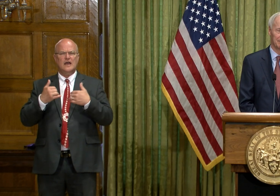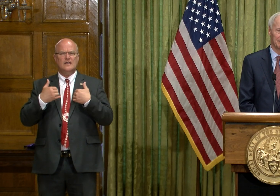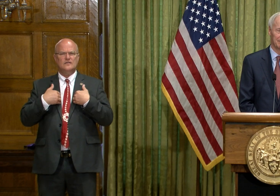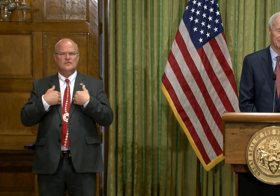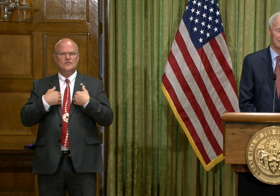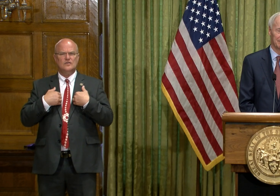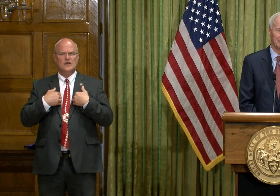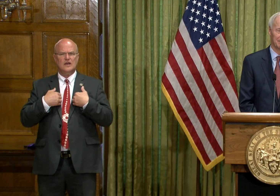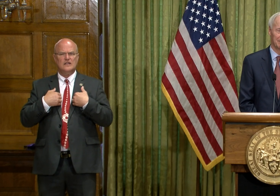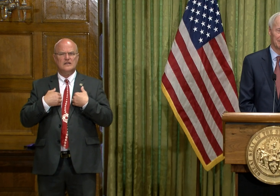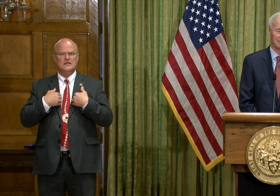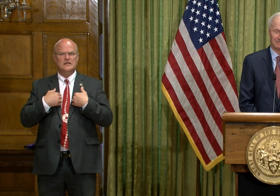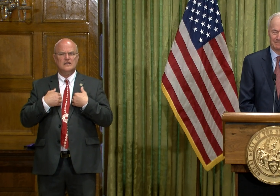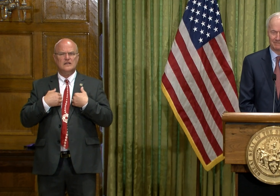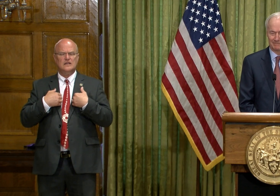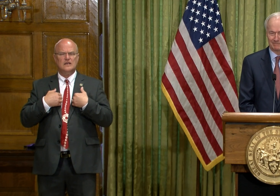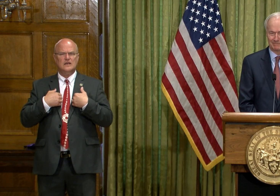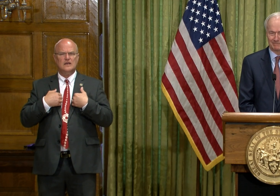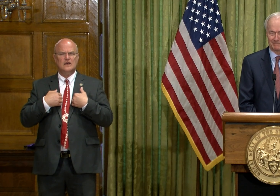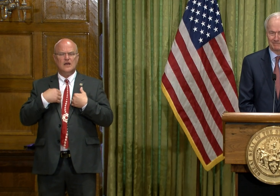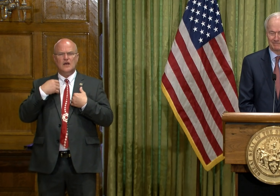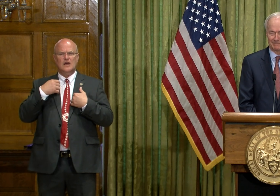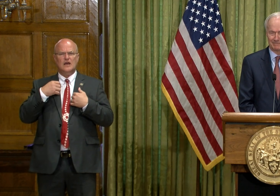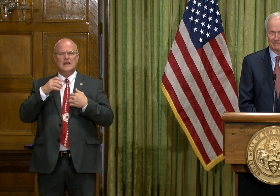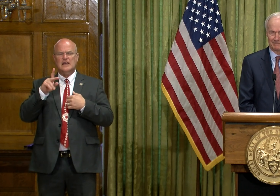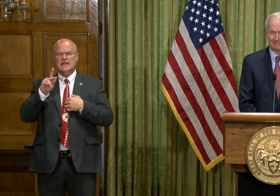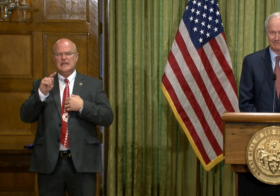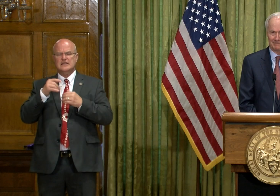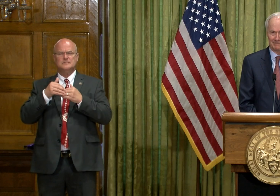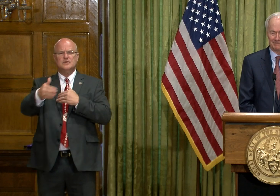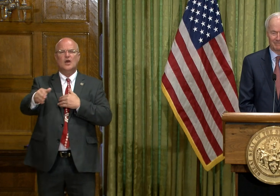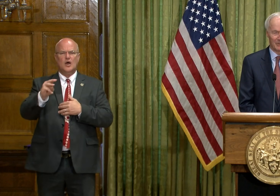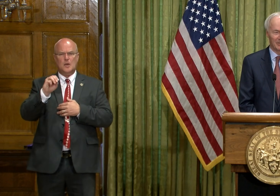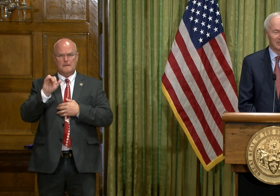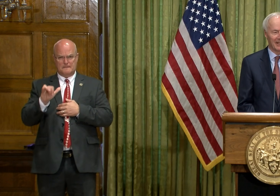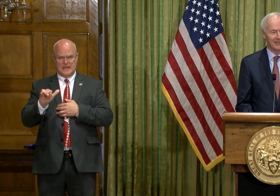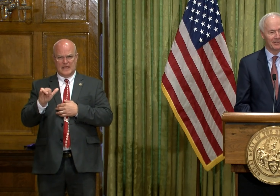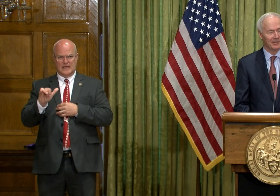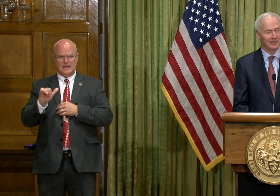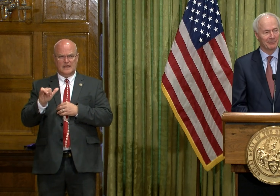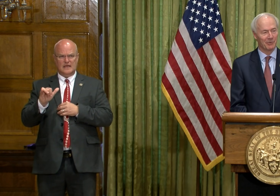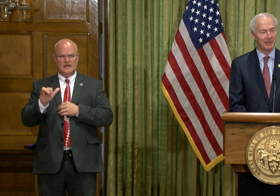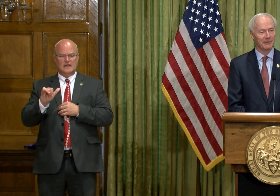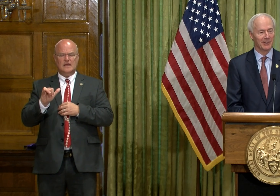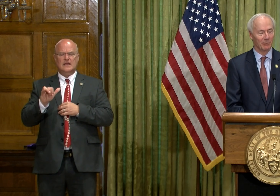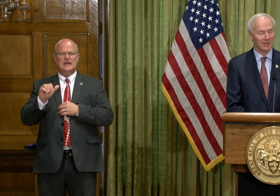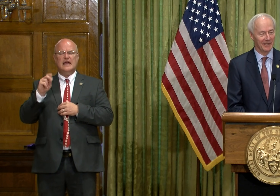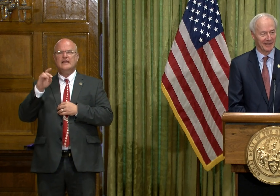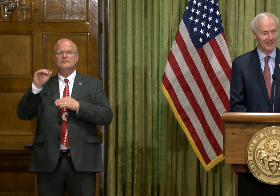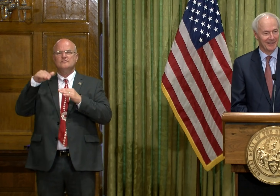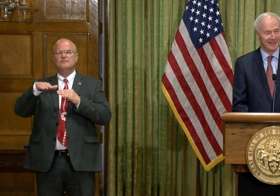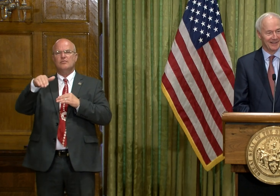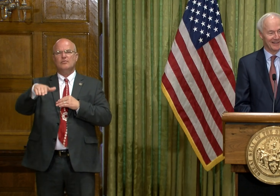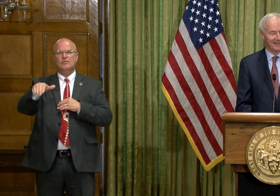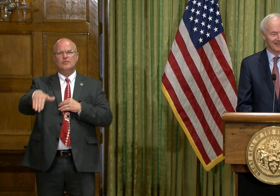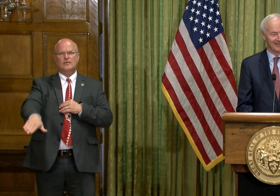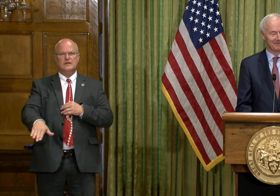any commitments on kits beyond the month of May in future months? Yes, Andrew, you're drifting